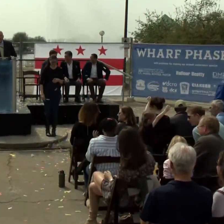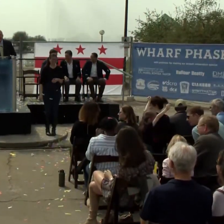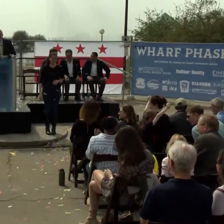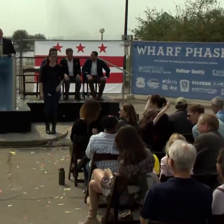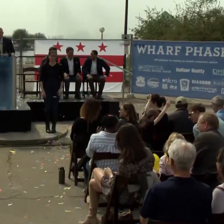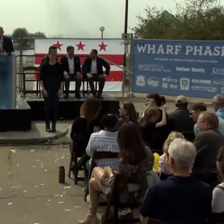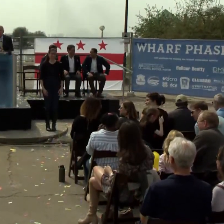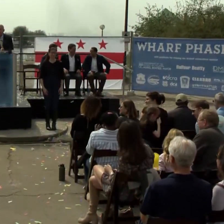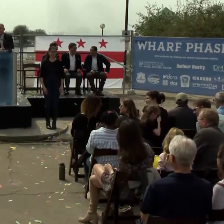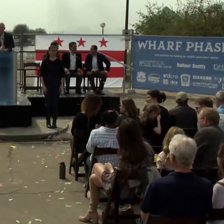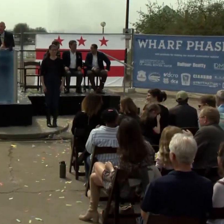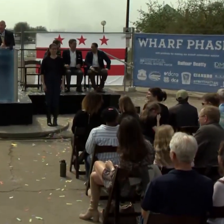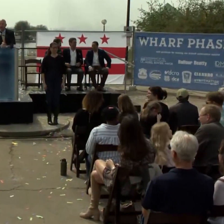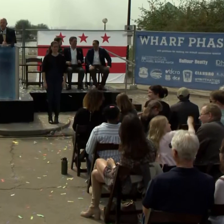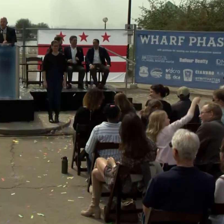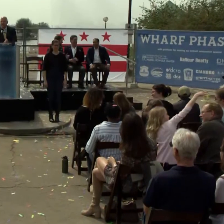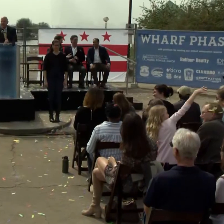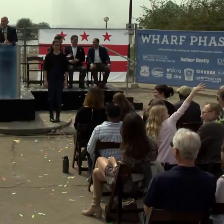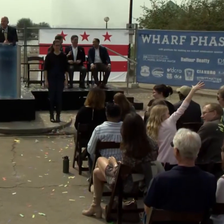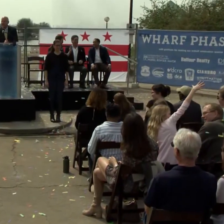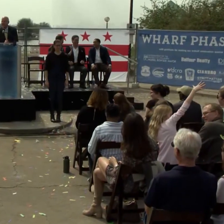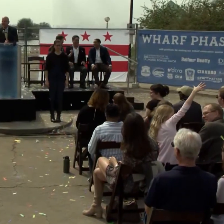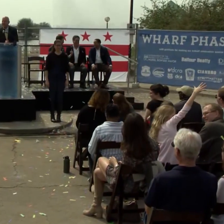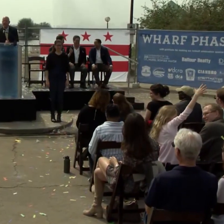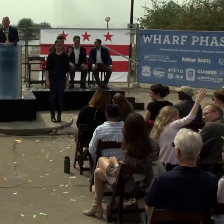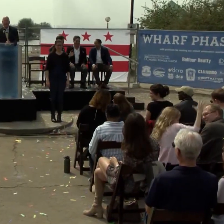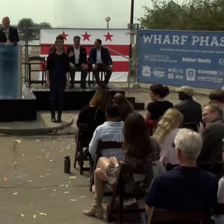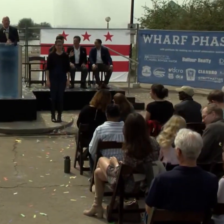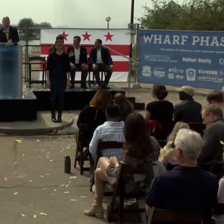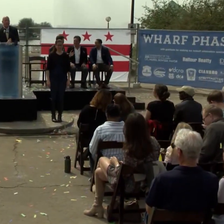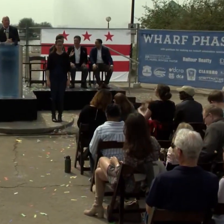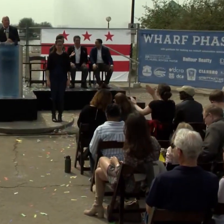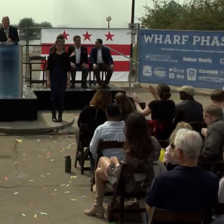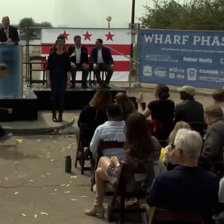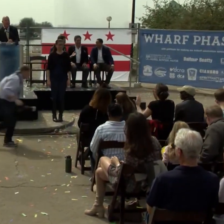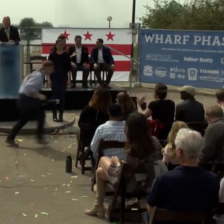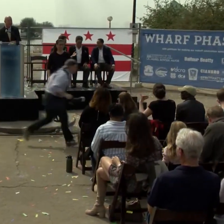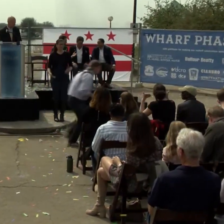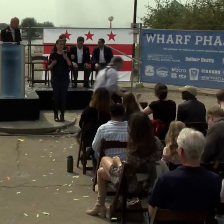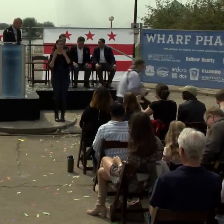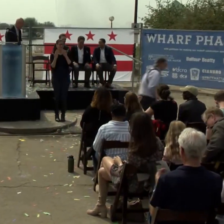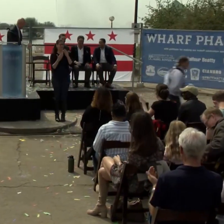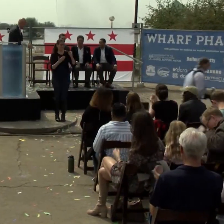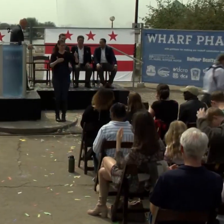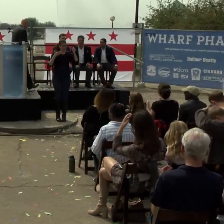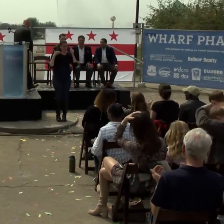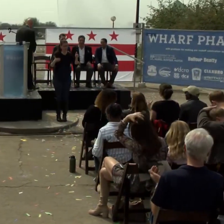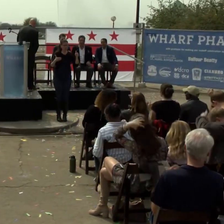We're going to start the parade and start the festivities. Thank you very much for everybody for coming.